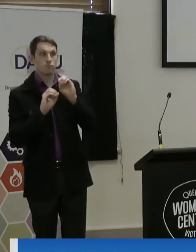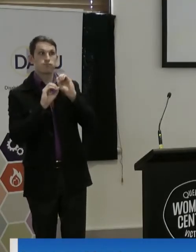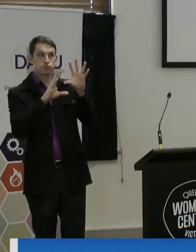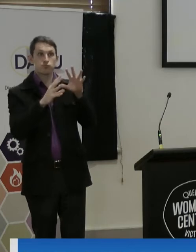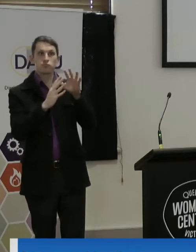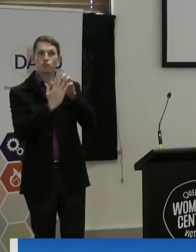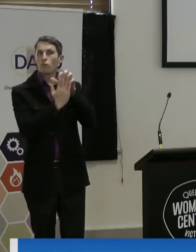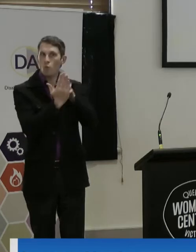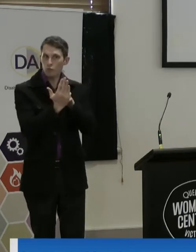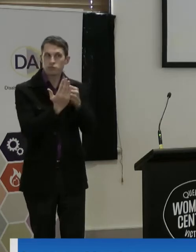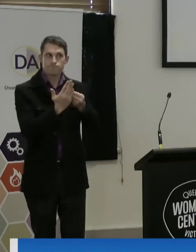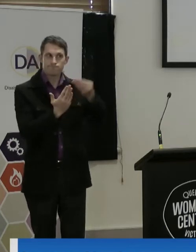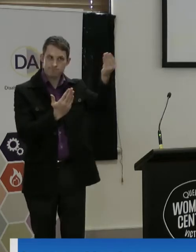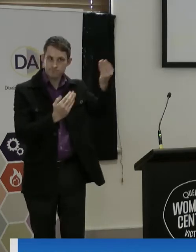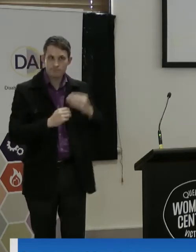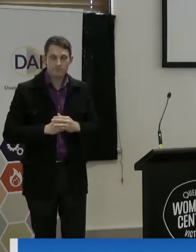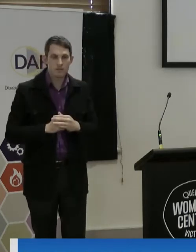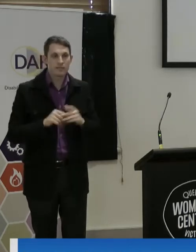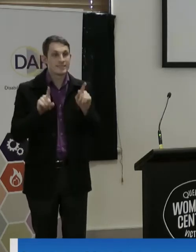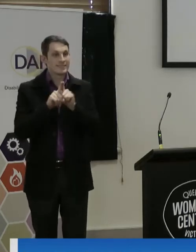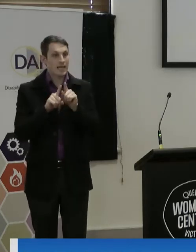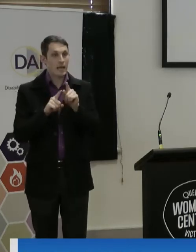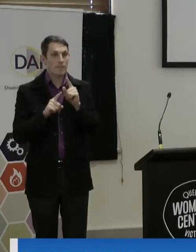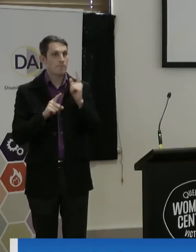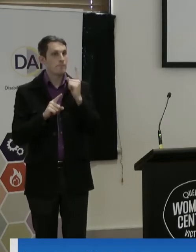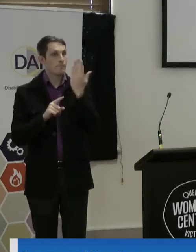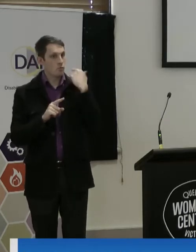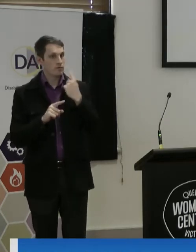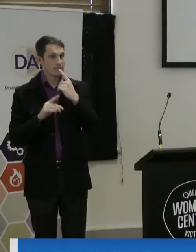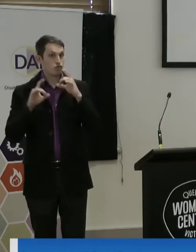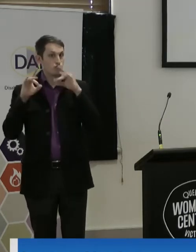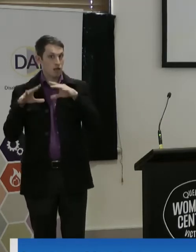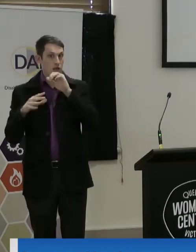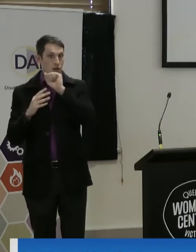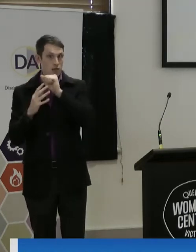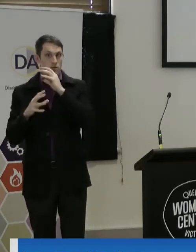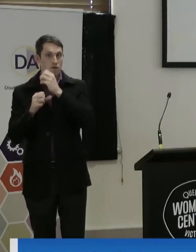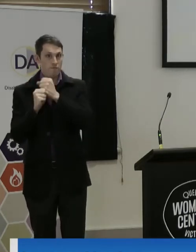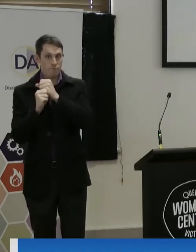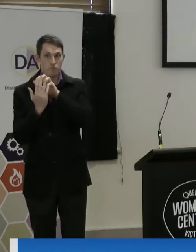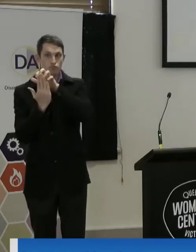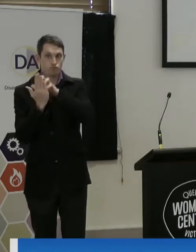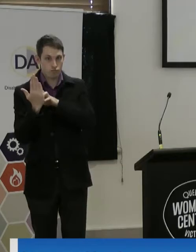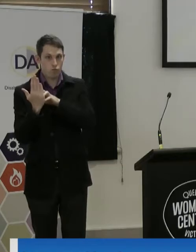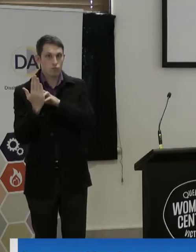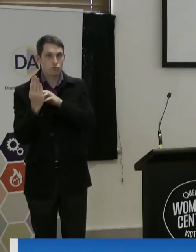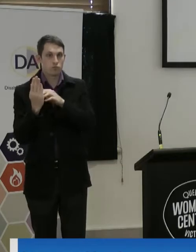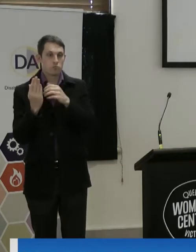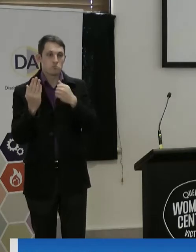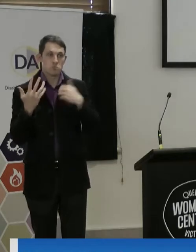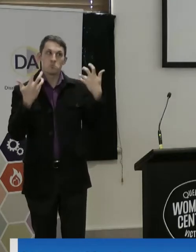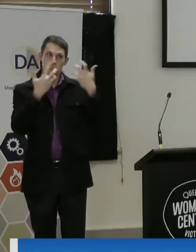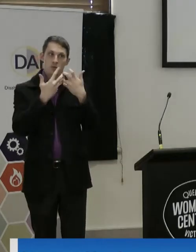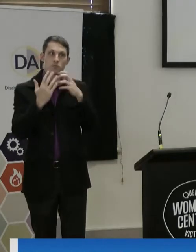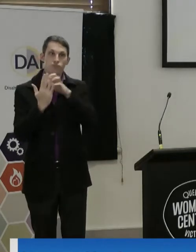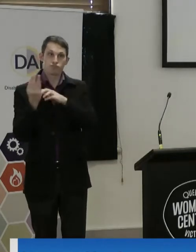level. As Patrick said, the Australian government provides their account of what's happening and what they're doing well to implement the rights of people with disability, but